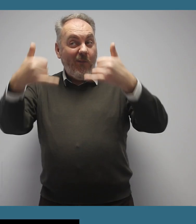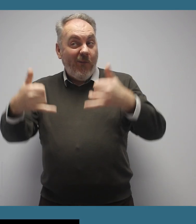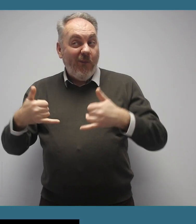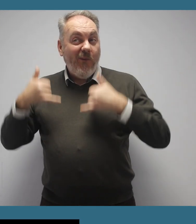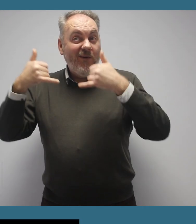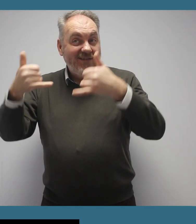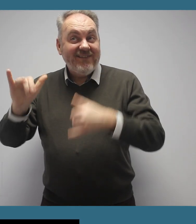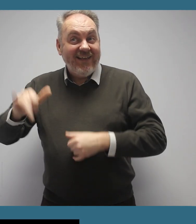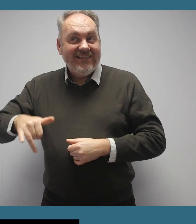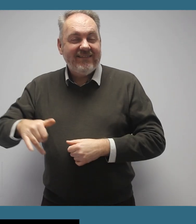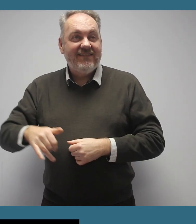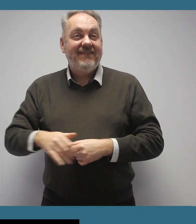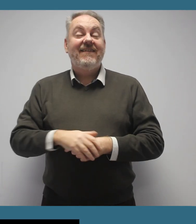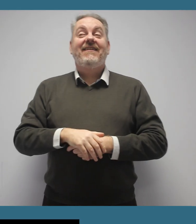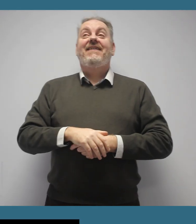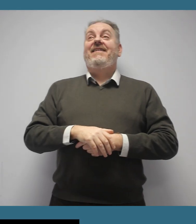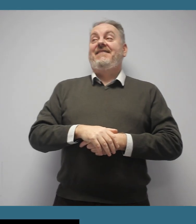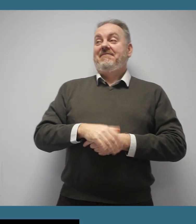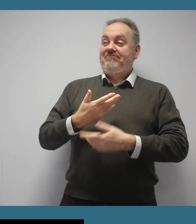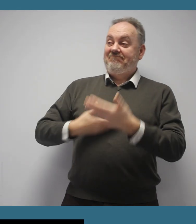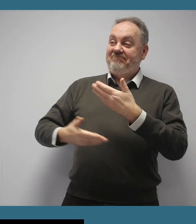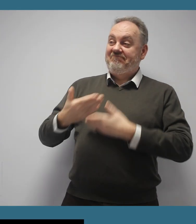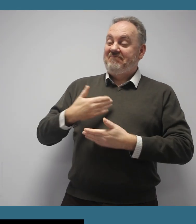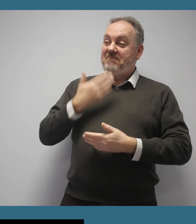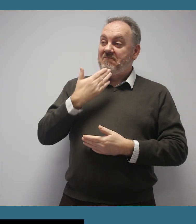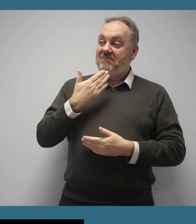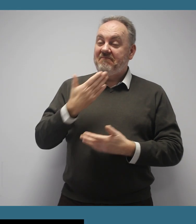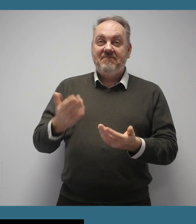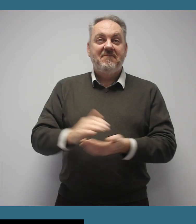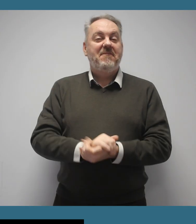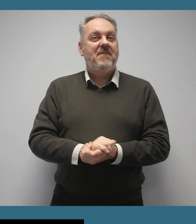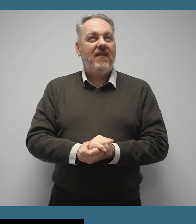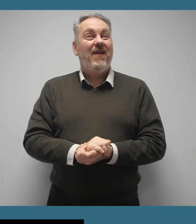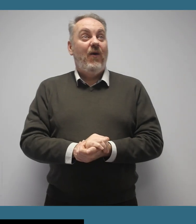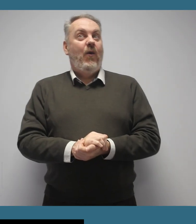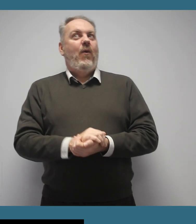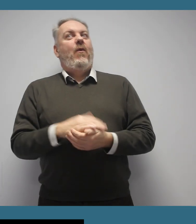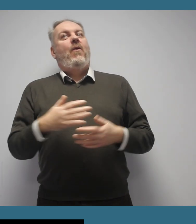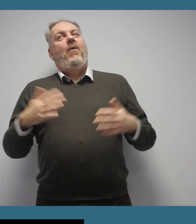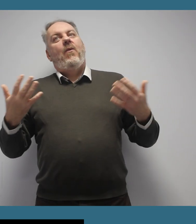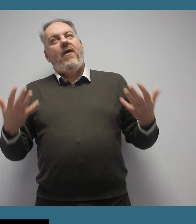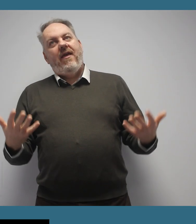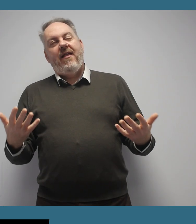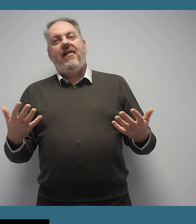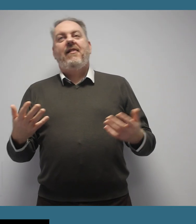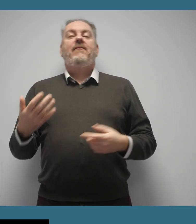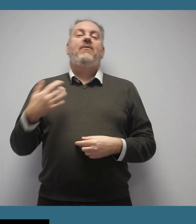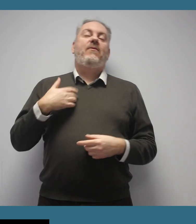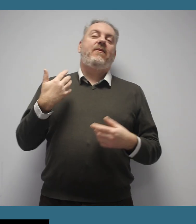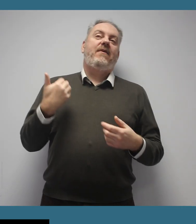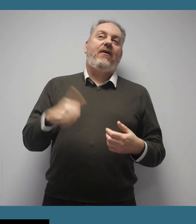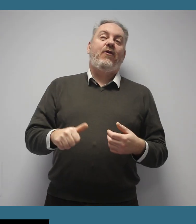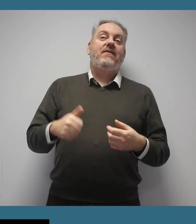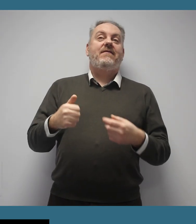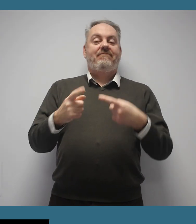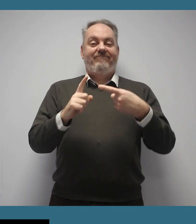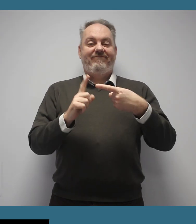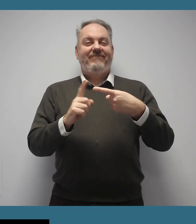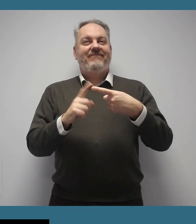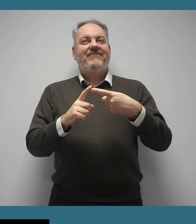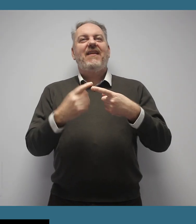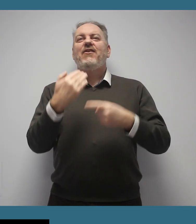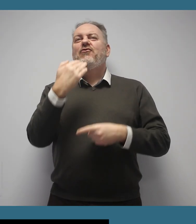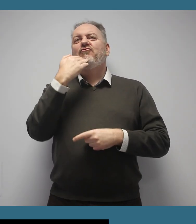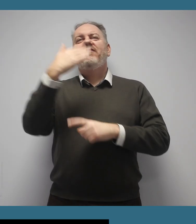Yeah. Would you like to just expand a little on these awards? Oh gosh. We got I think some